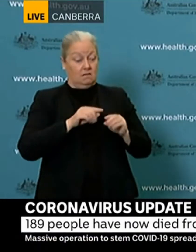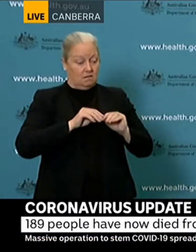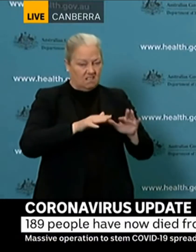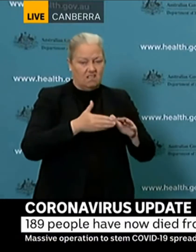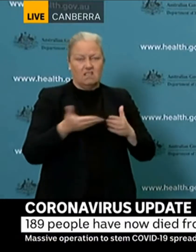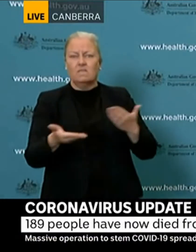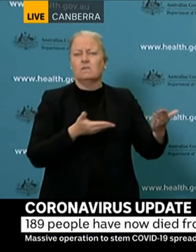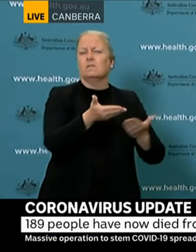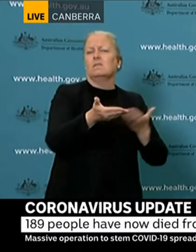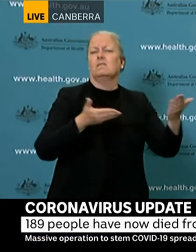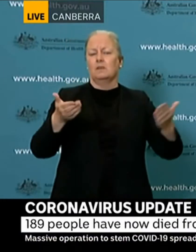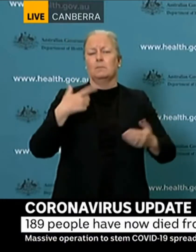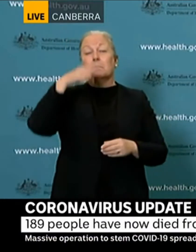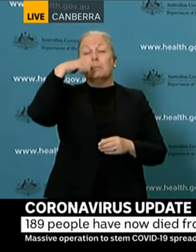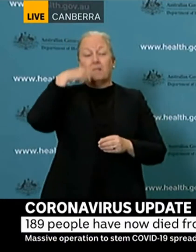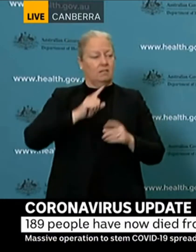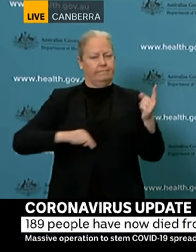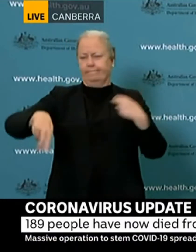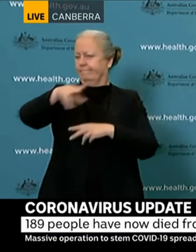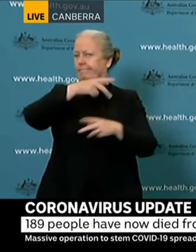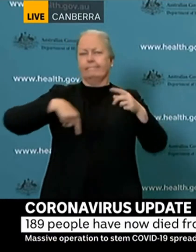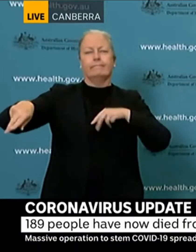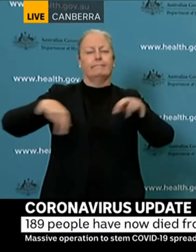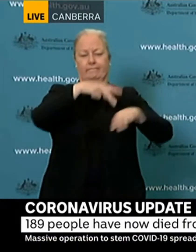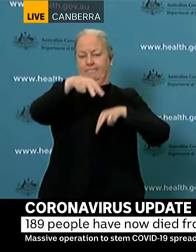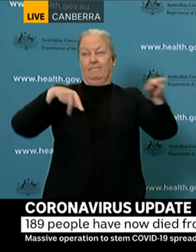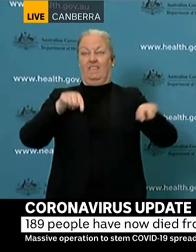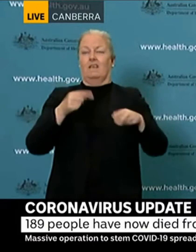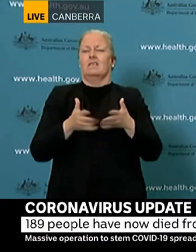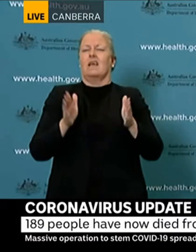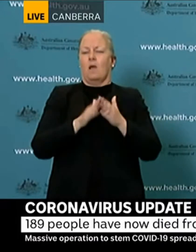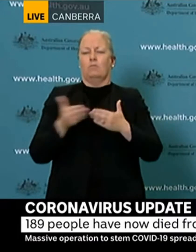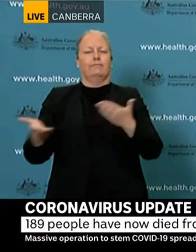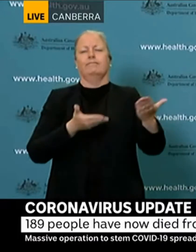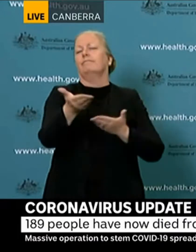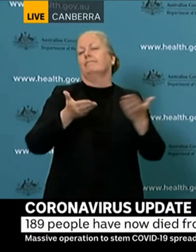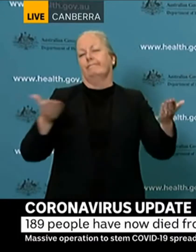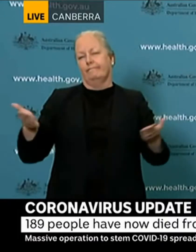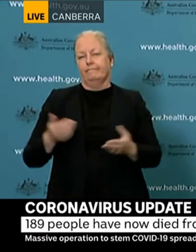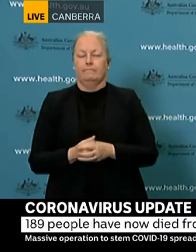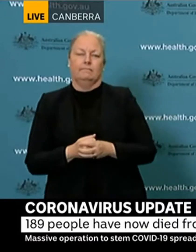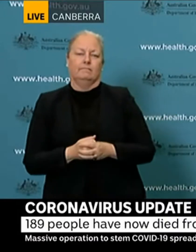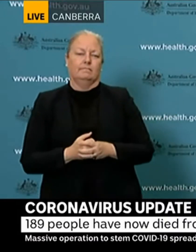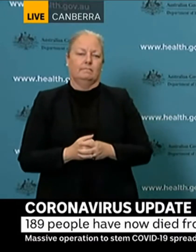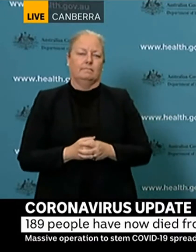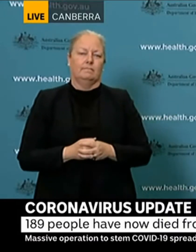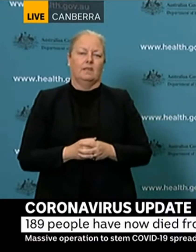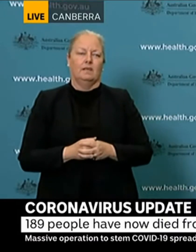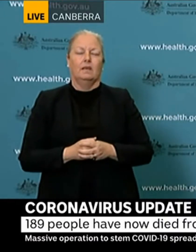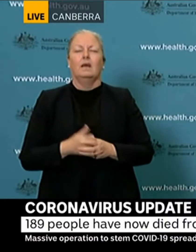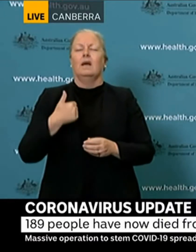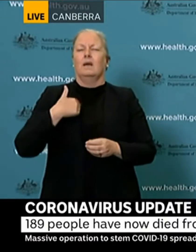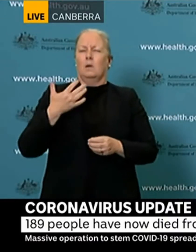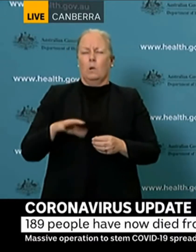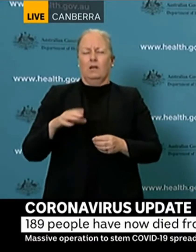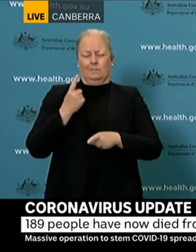as people move around and are infected in the community. And so I just wanted to talk a little